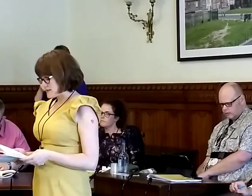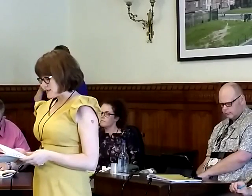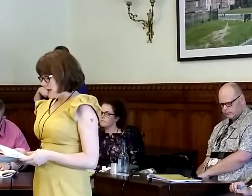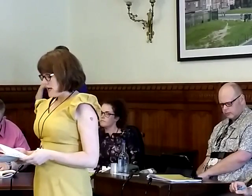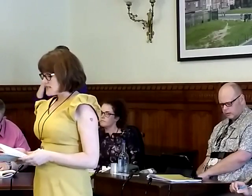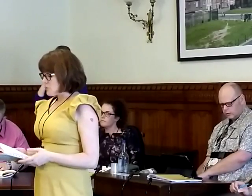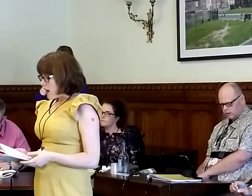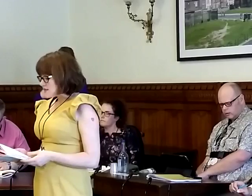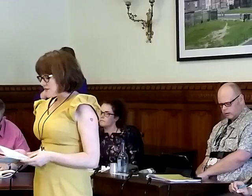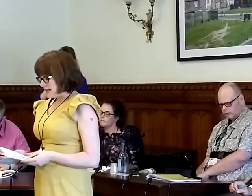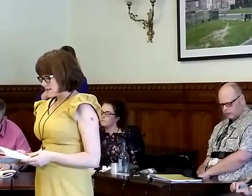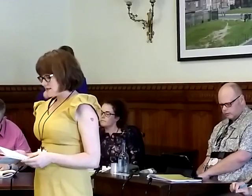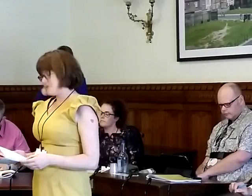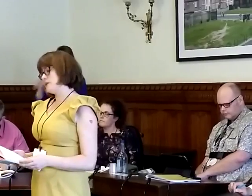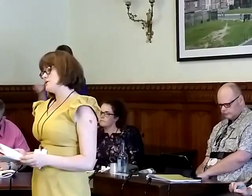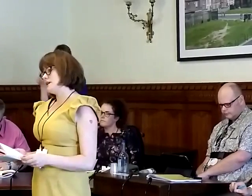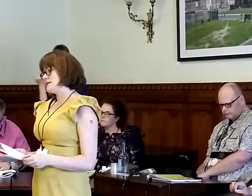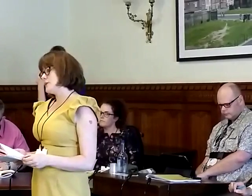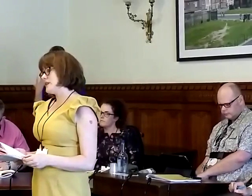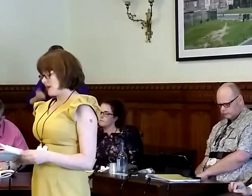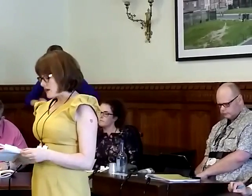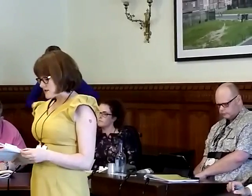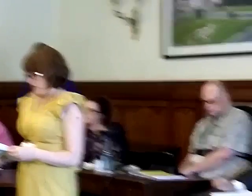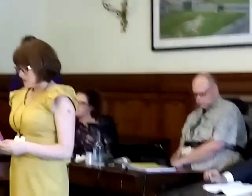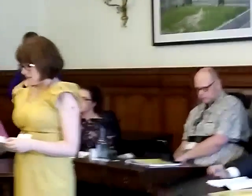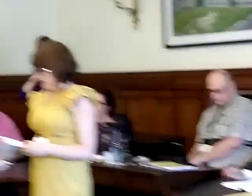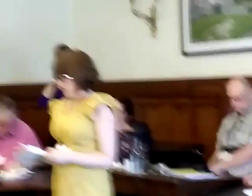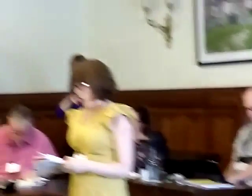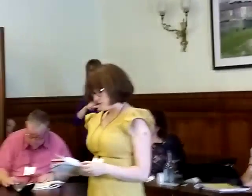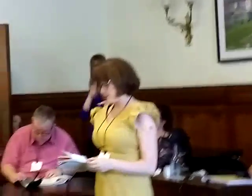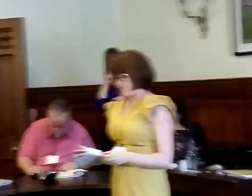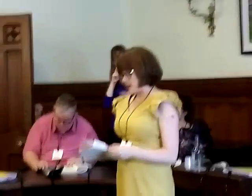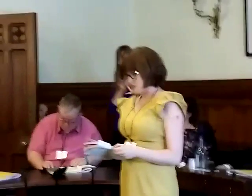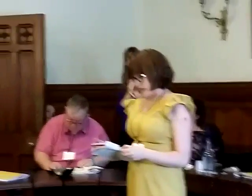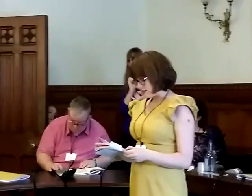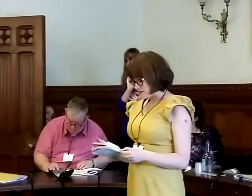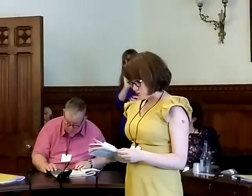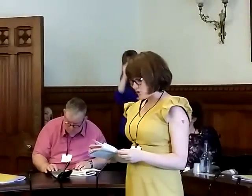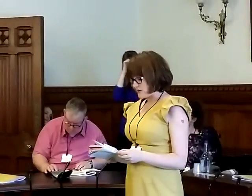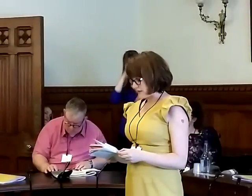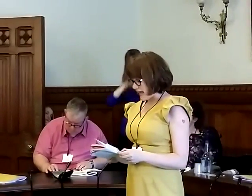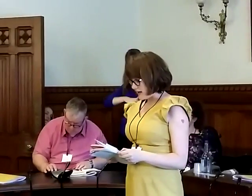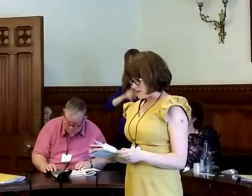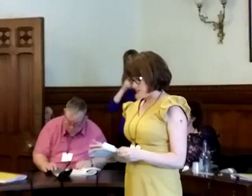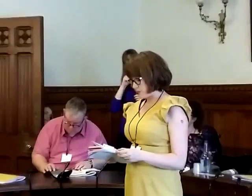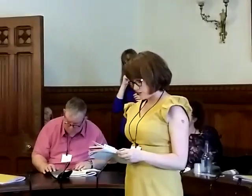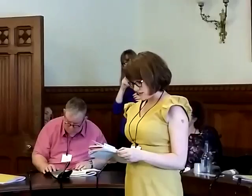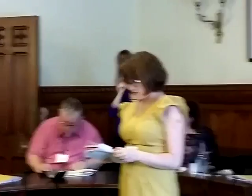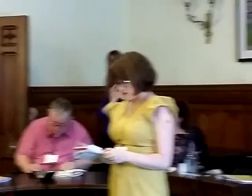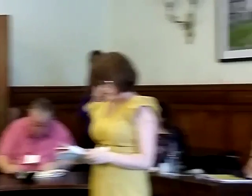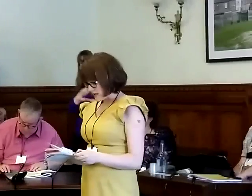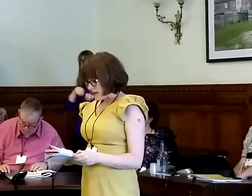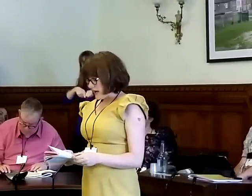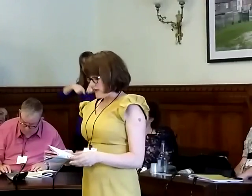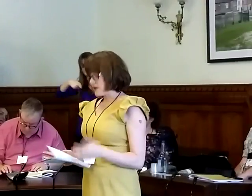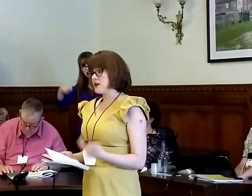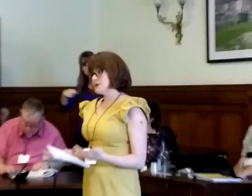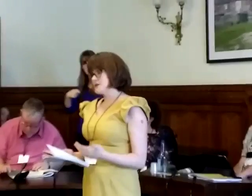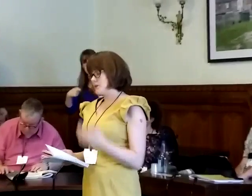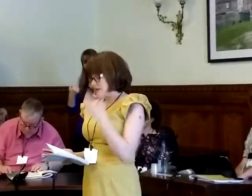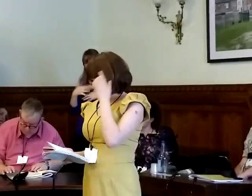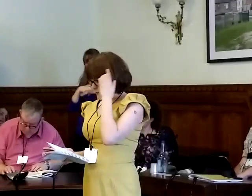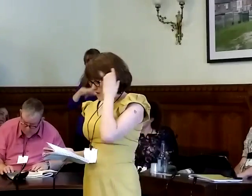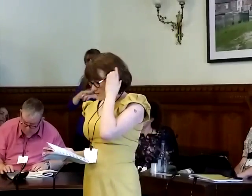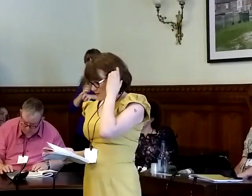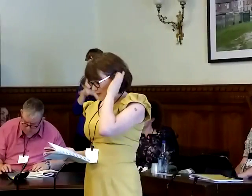ILF recipients is the wider failings and difficulties within an underfunded and overstretched mainstream care and support system. And